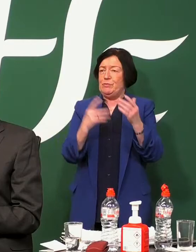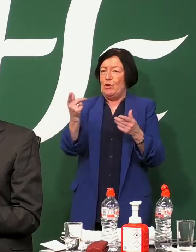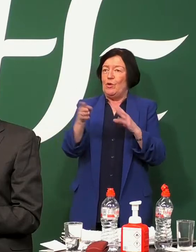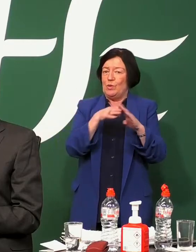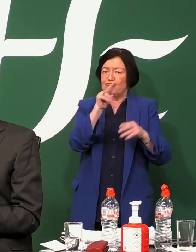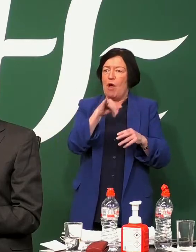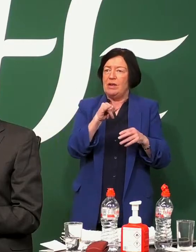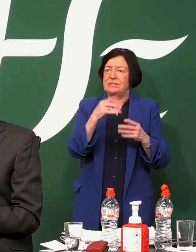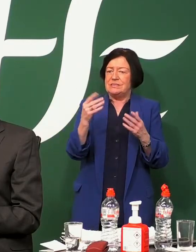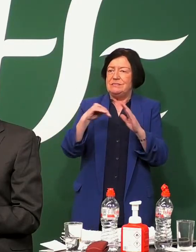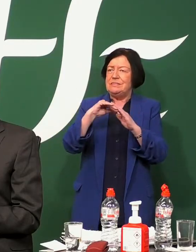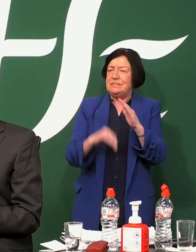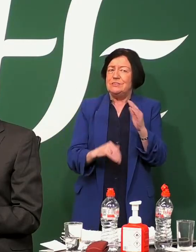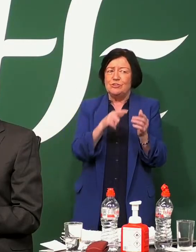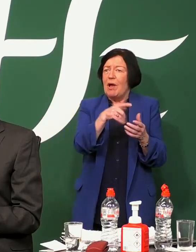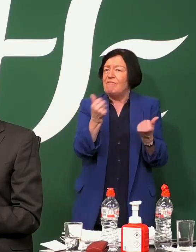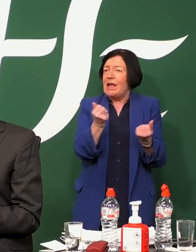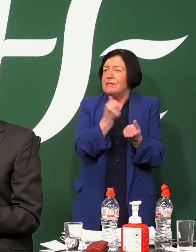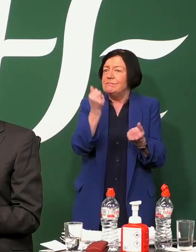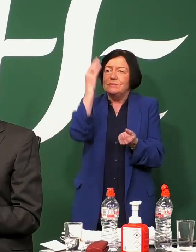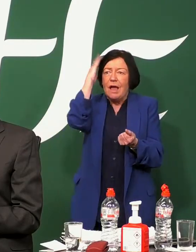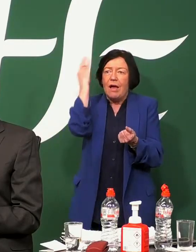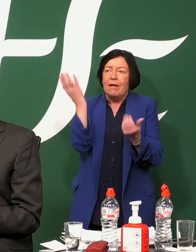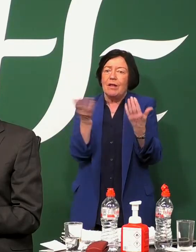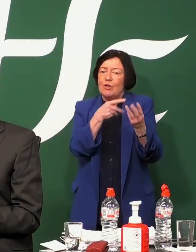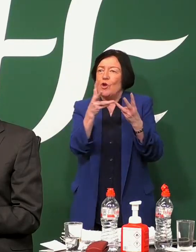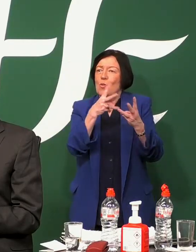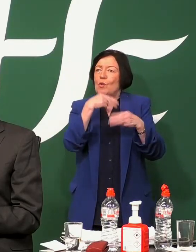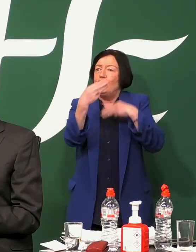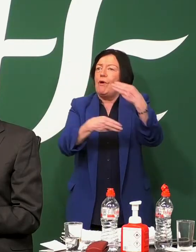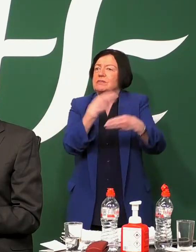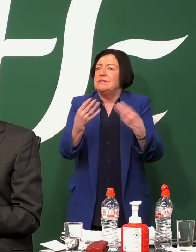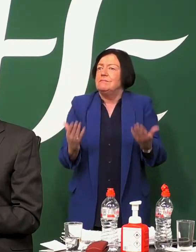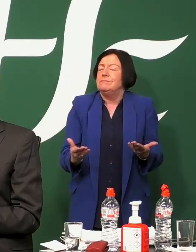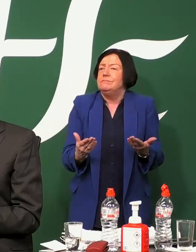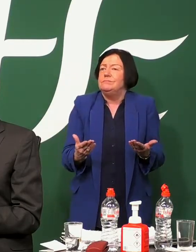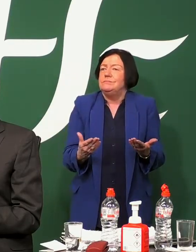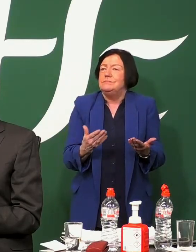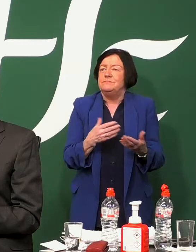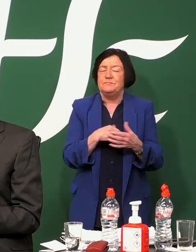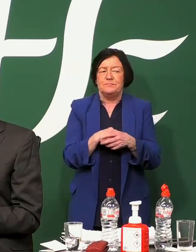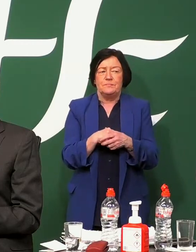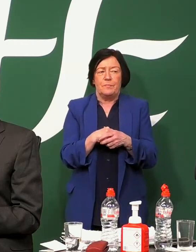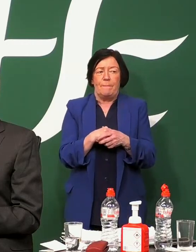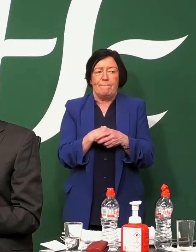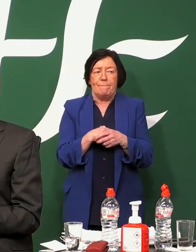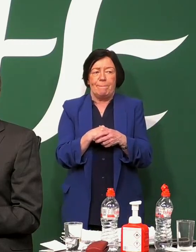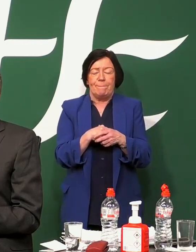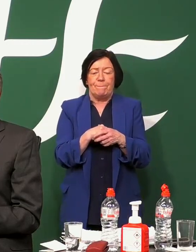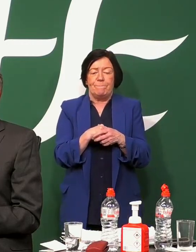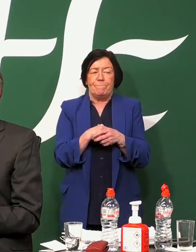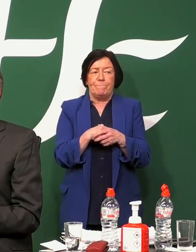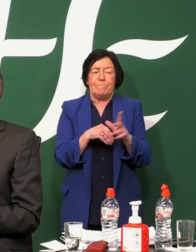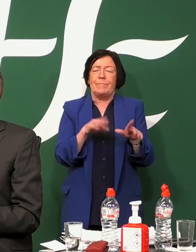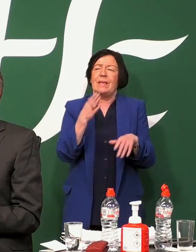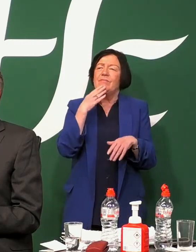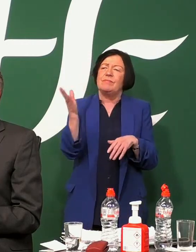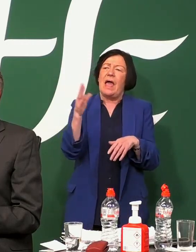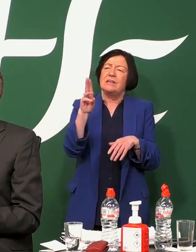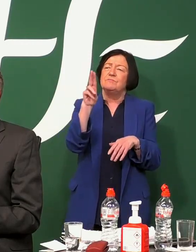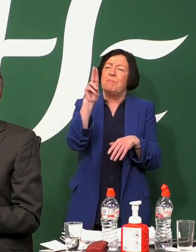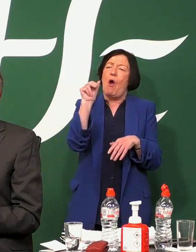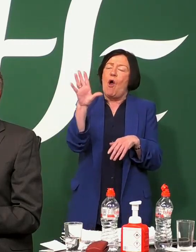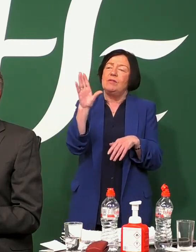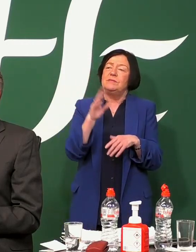with trolleys? Have you any insight into what your work processes are that maybe the rest of the system could learn from? Yeah, thanks, Paul. Maybe just